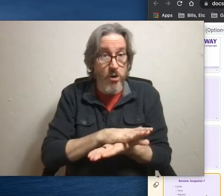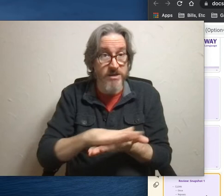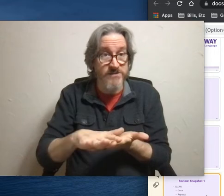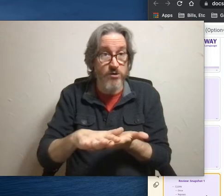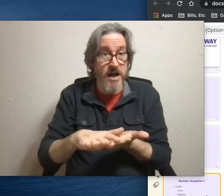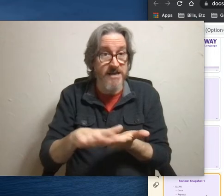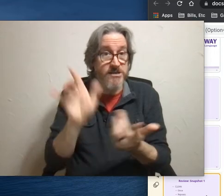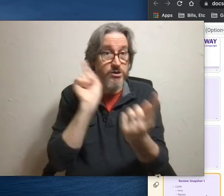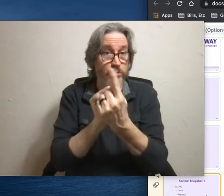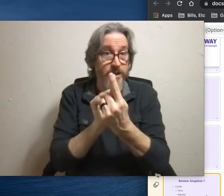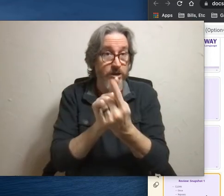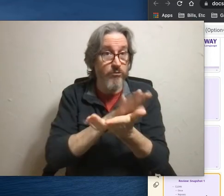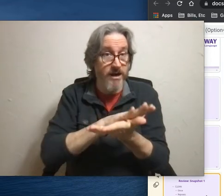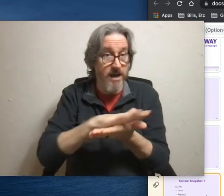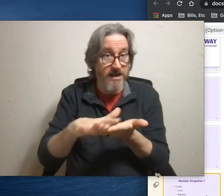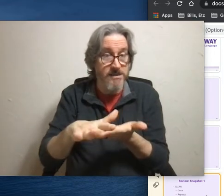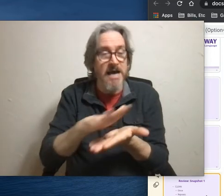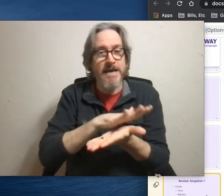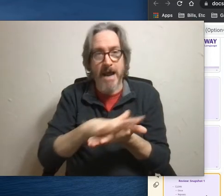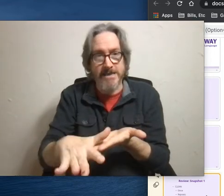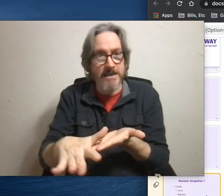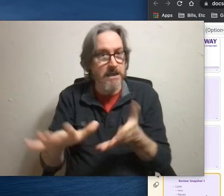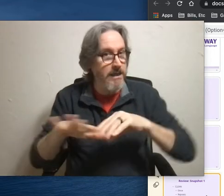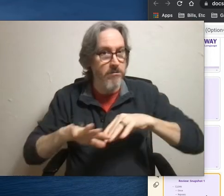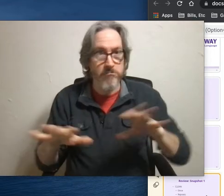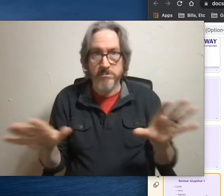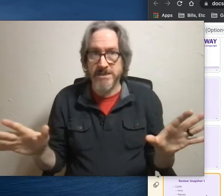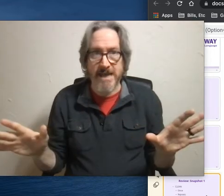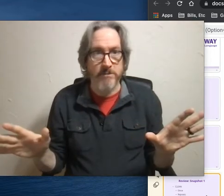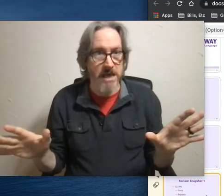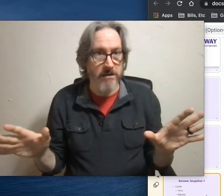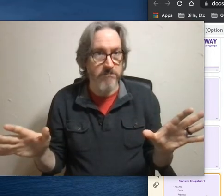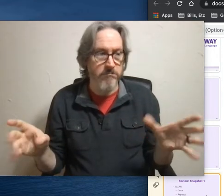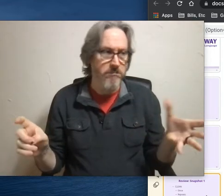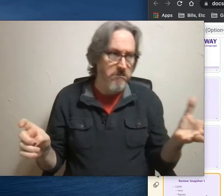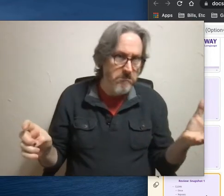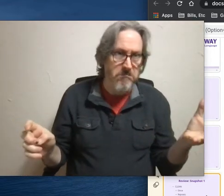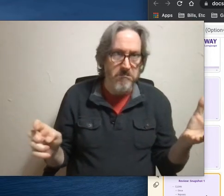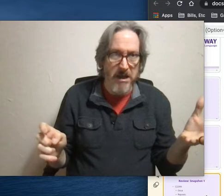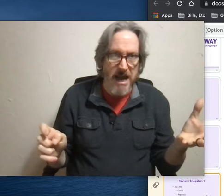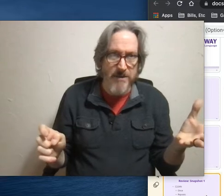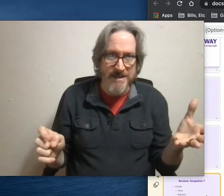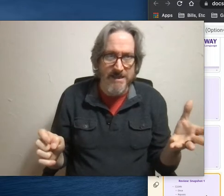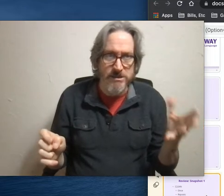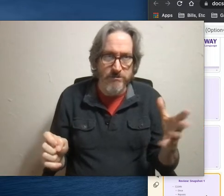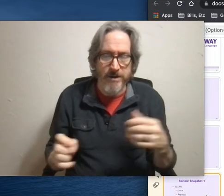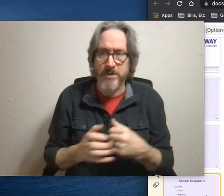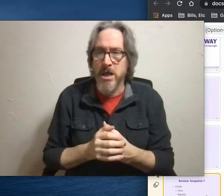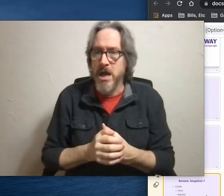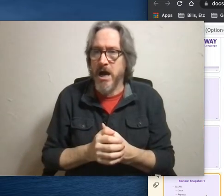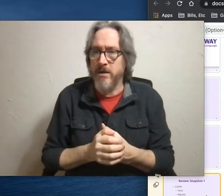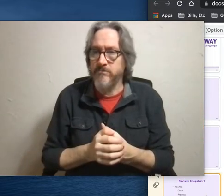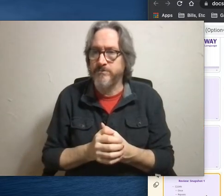we know this for nice to meet you, right? Nice. Nice and clean, same sign. Kind of makes sense,